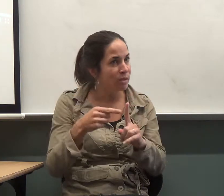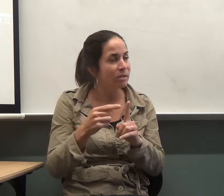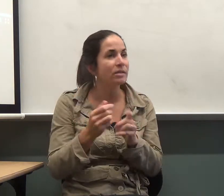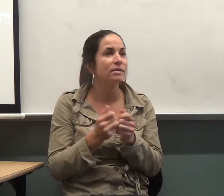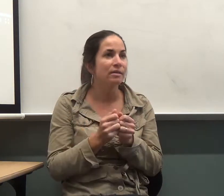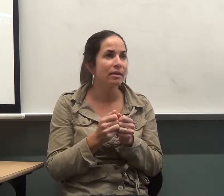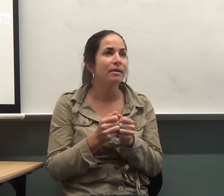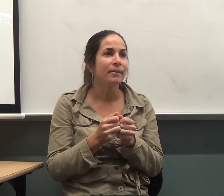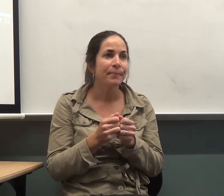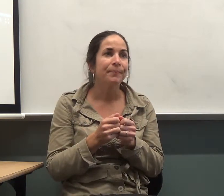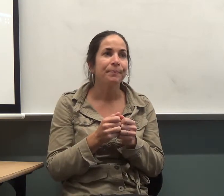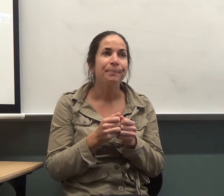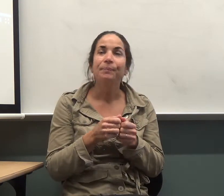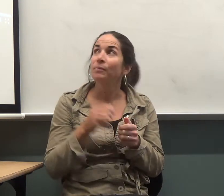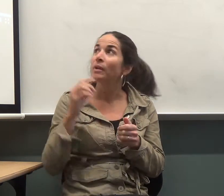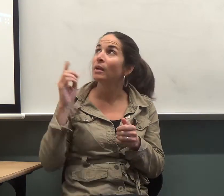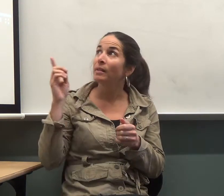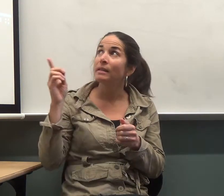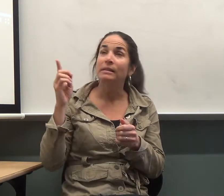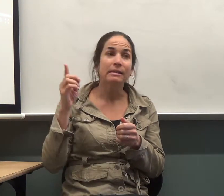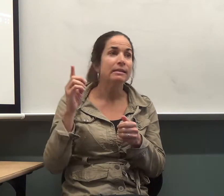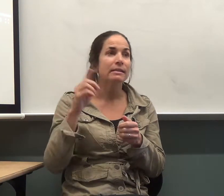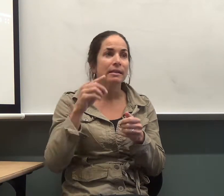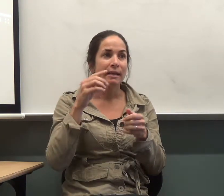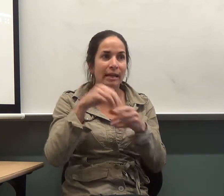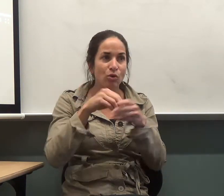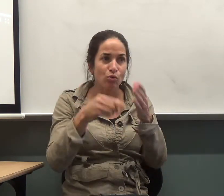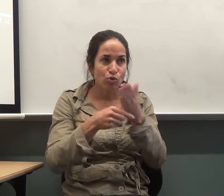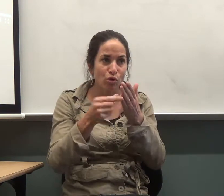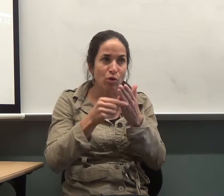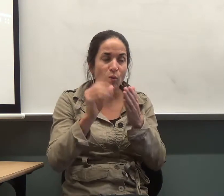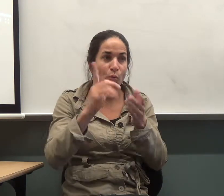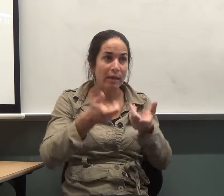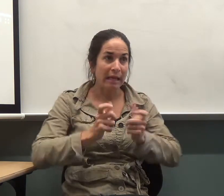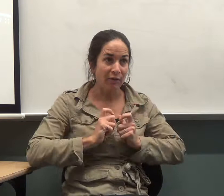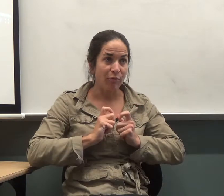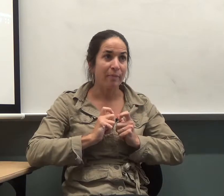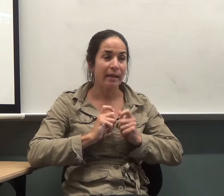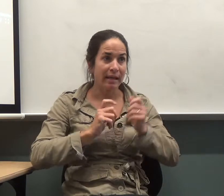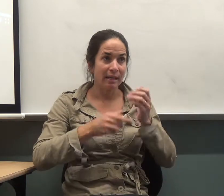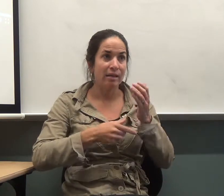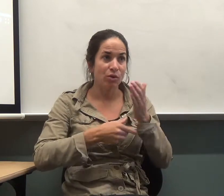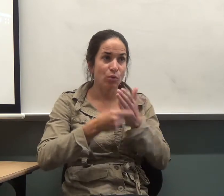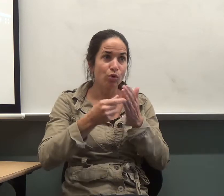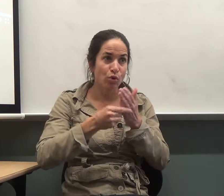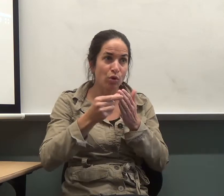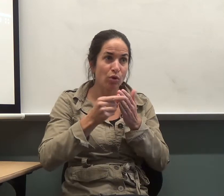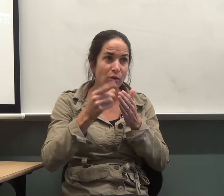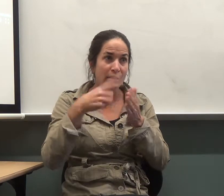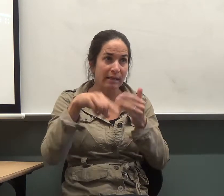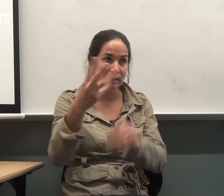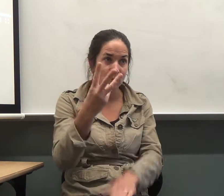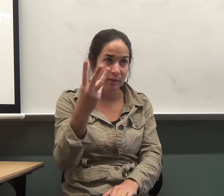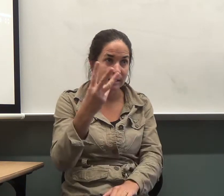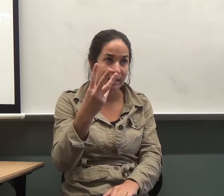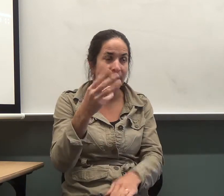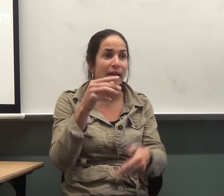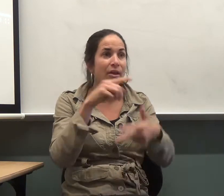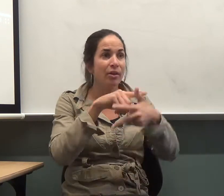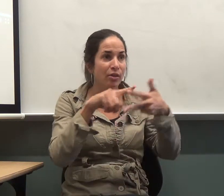except for the fact that you're going to hand in your journals when you come back with a really good set of examples. 3 examples. You ready? Okay, specific